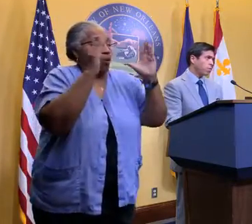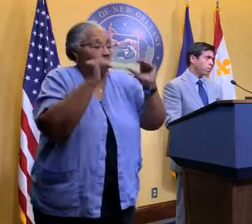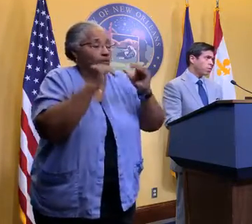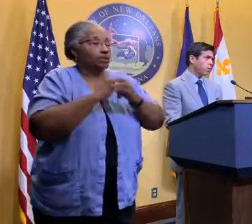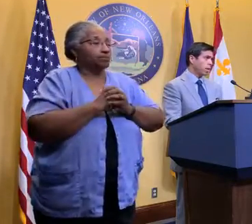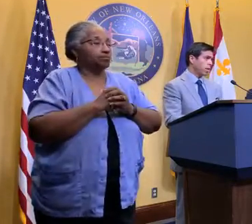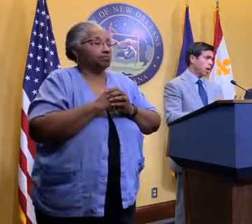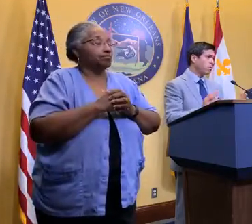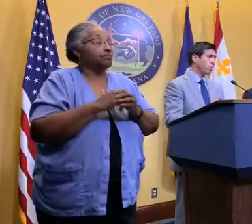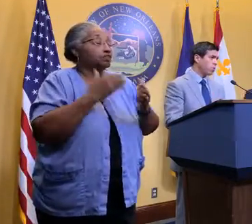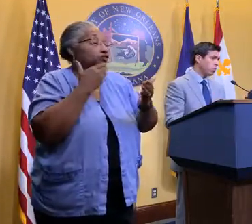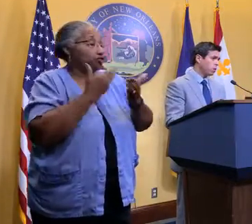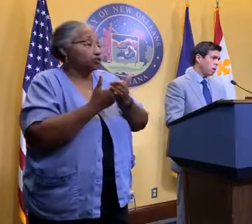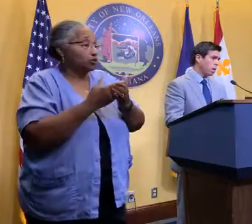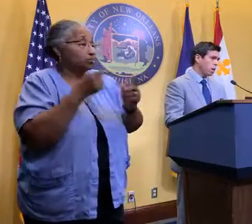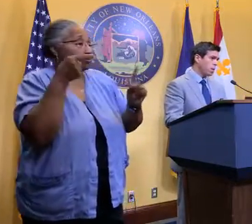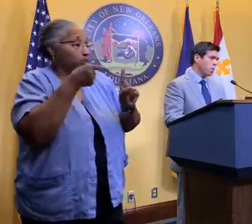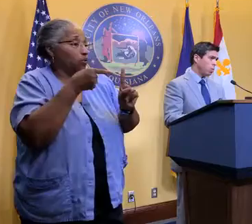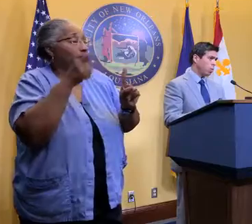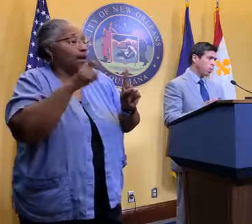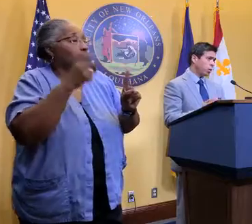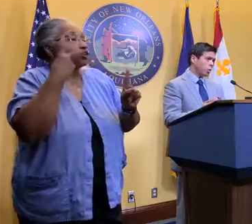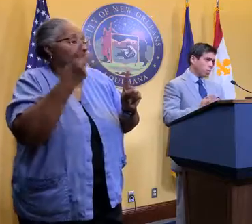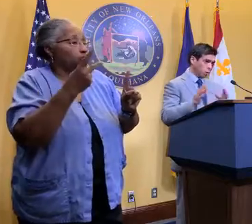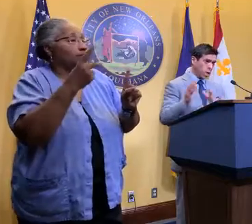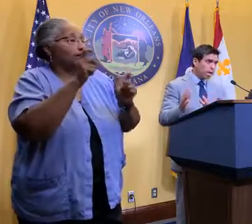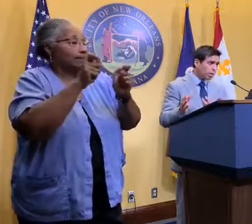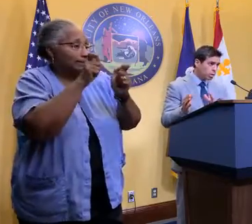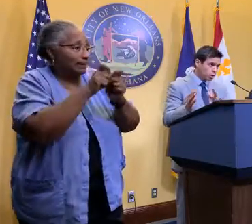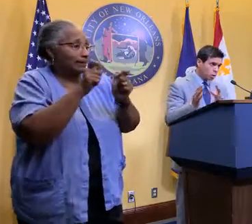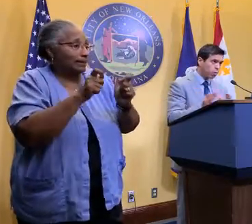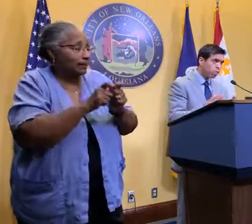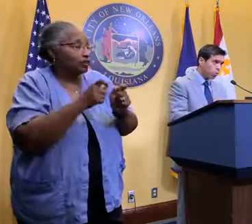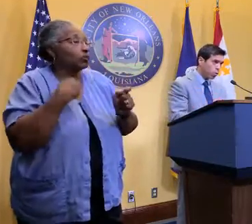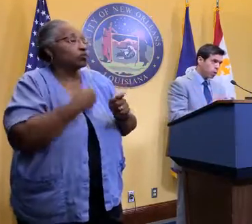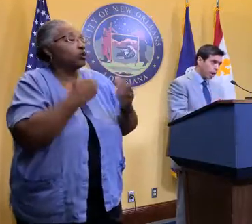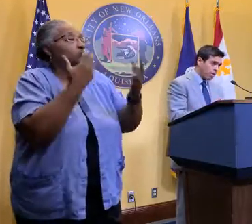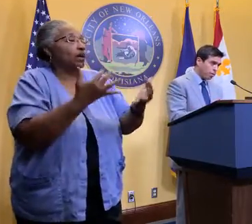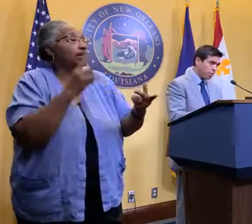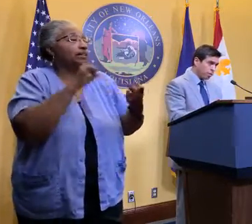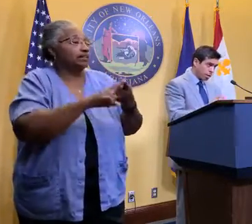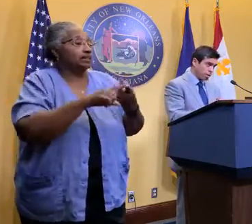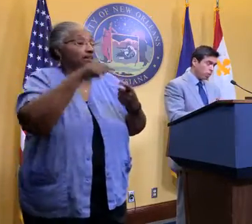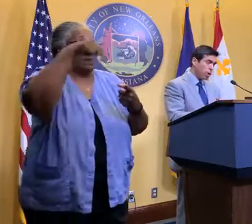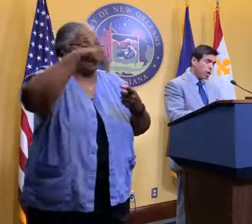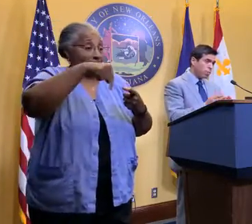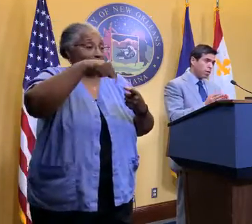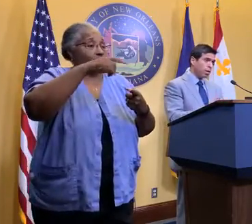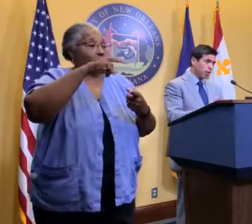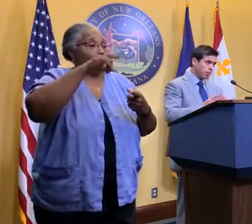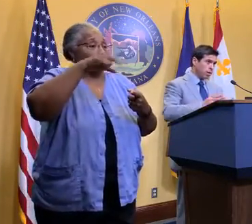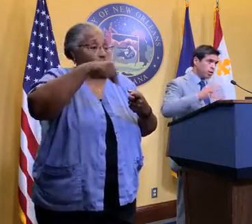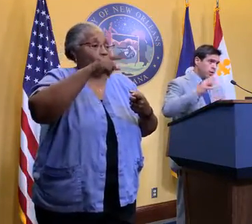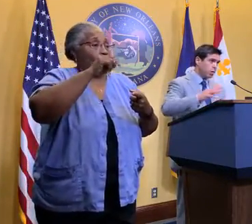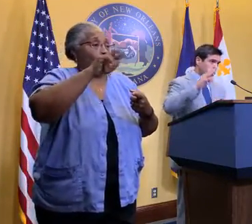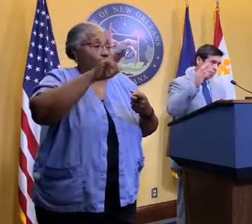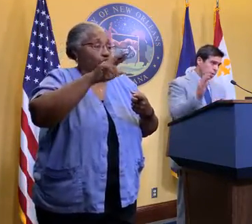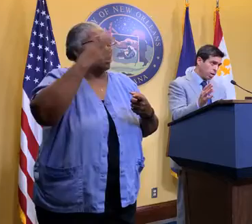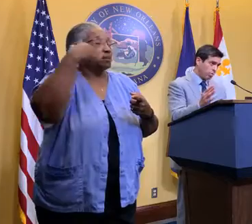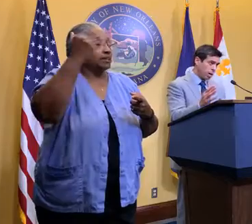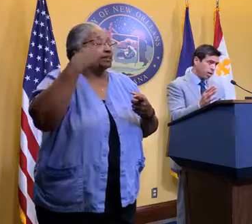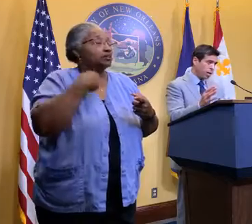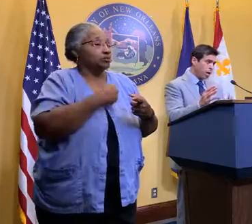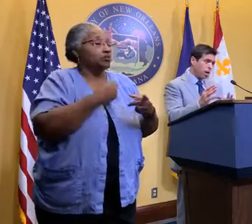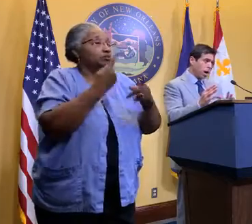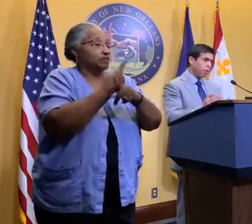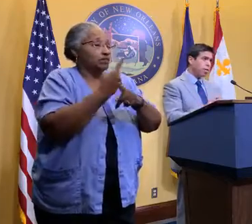point. I mean, you have to look at the absolutes. We waited until Q4 to dive this deep because of the anticipation